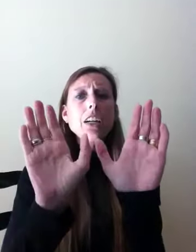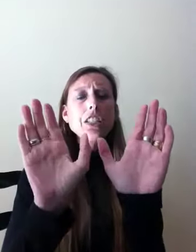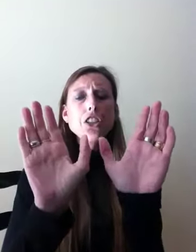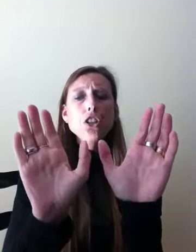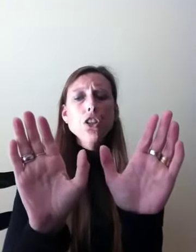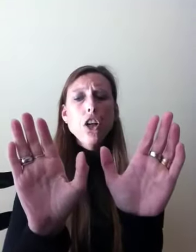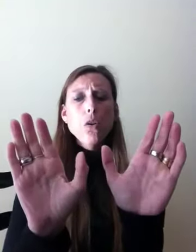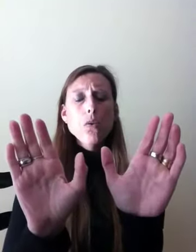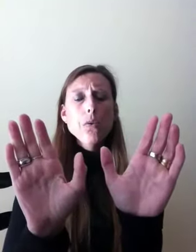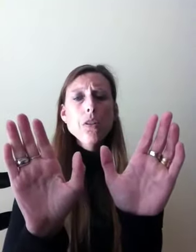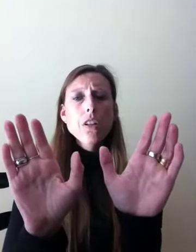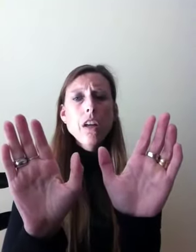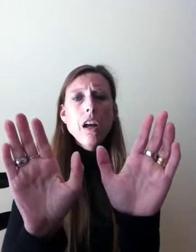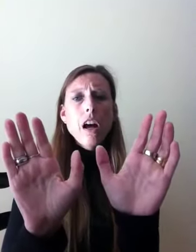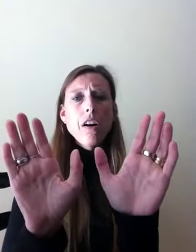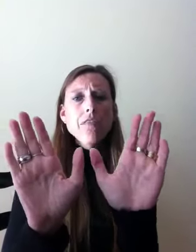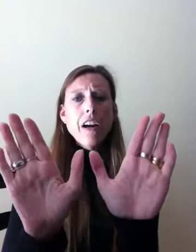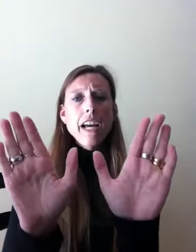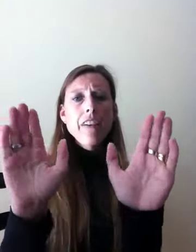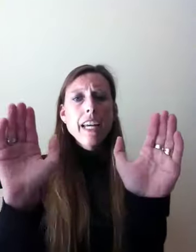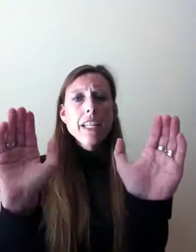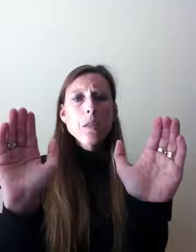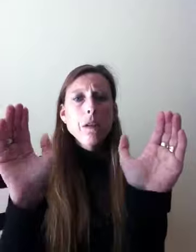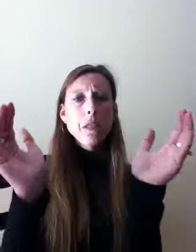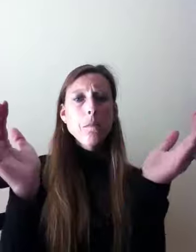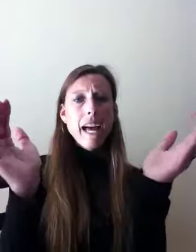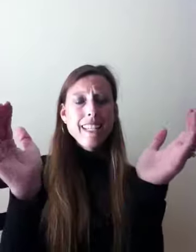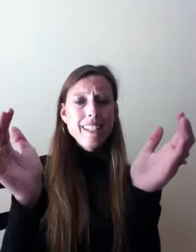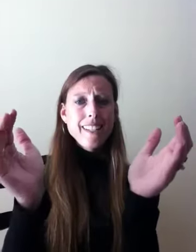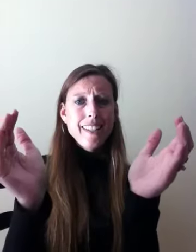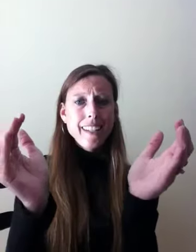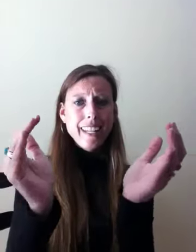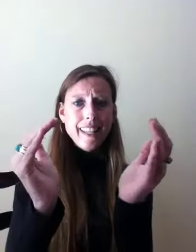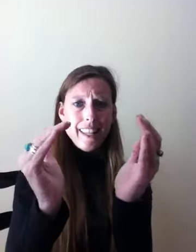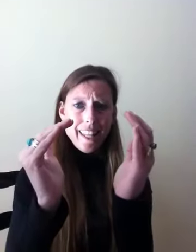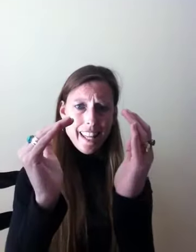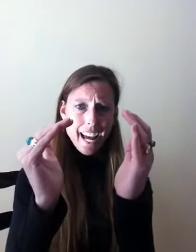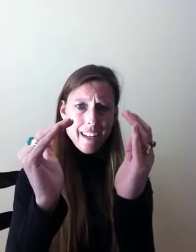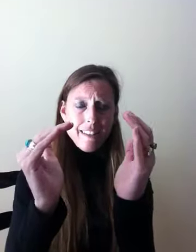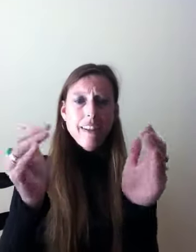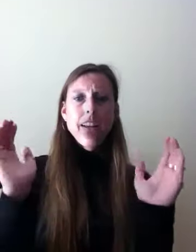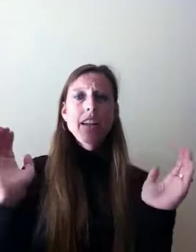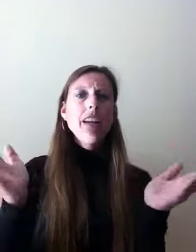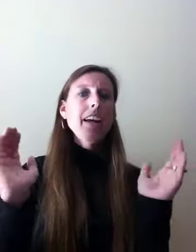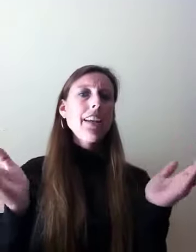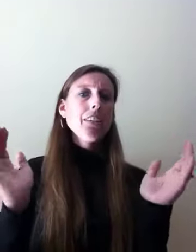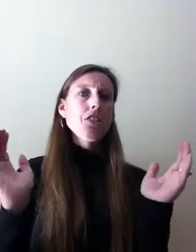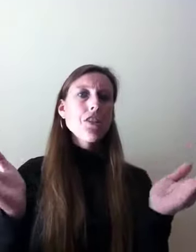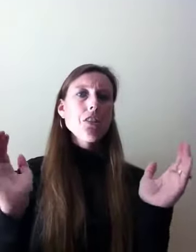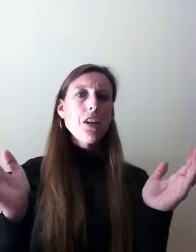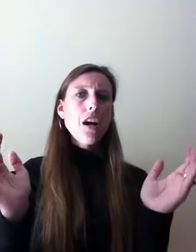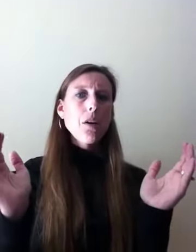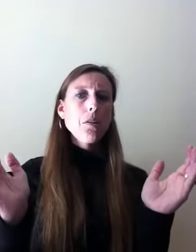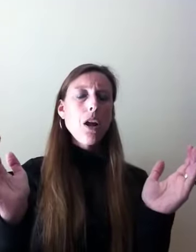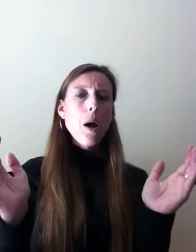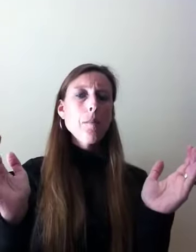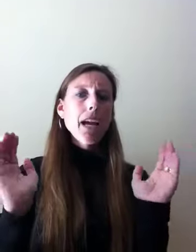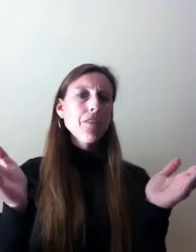your closed 5 hands, but they're bent like that, and it's just a back and